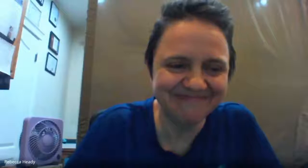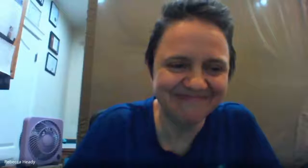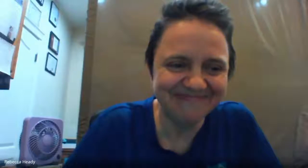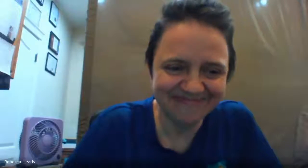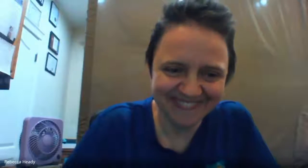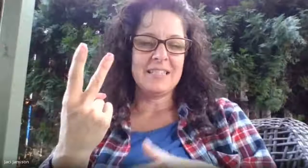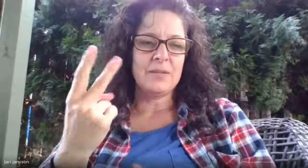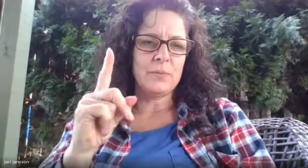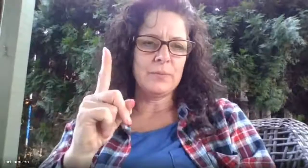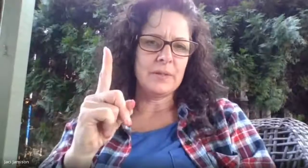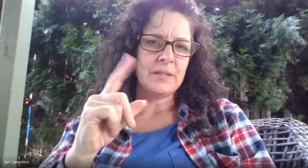Second.